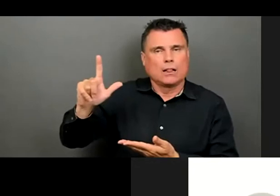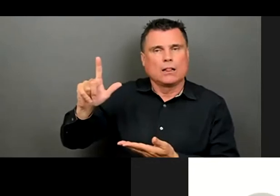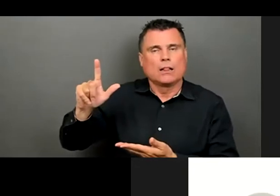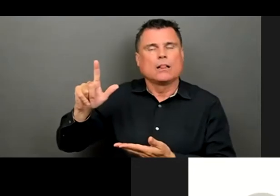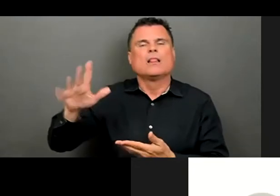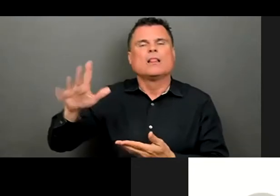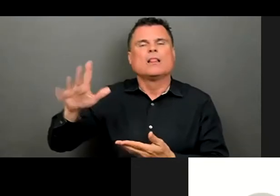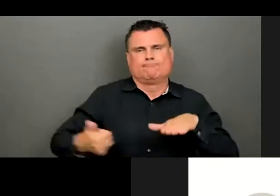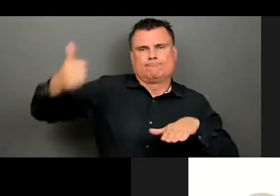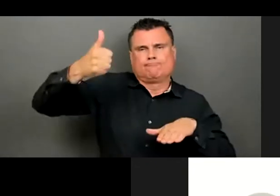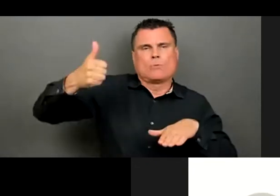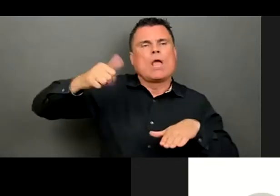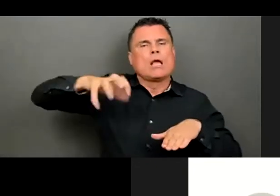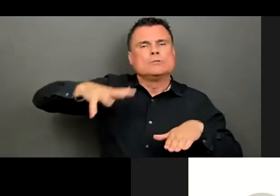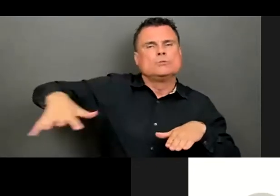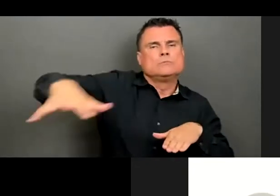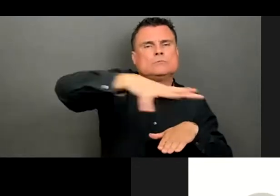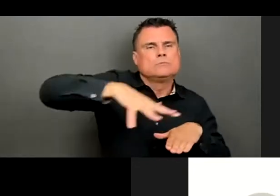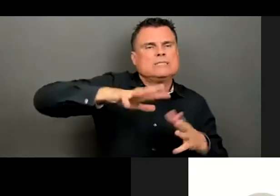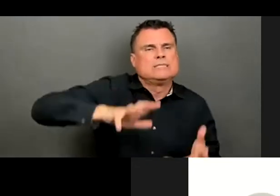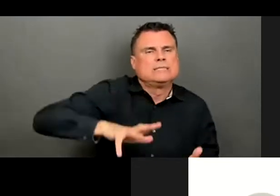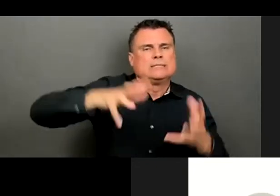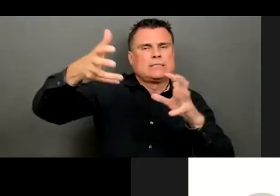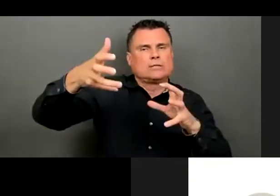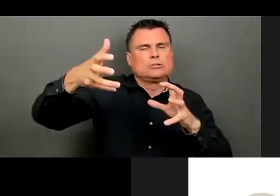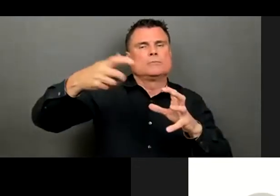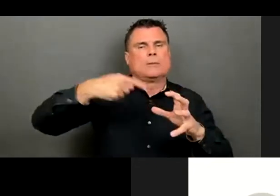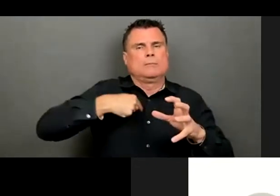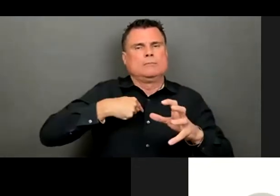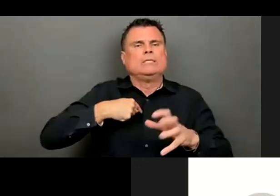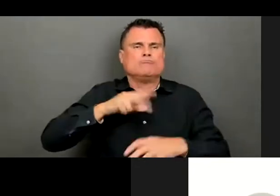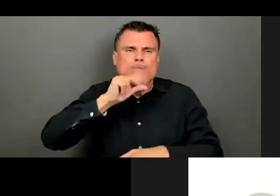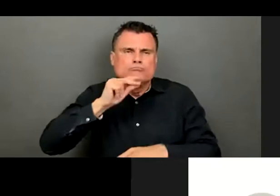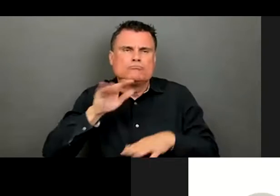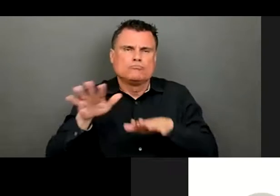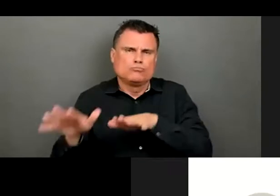and Management Authority. Please allow me to speak slow so that it can be again interpreted.